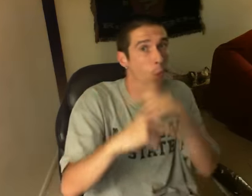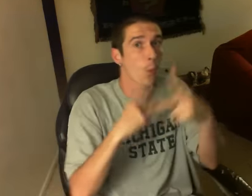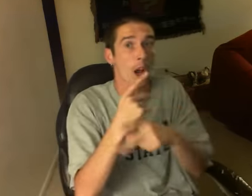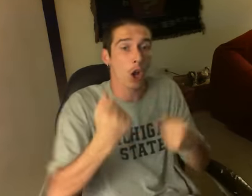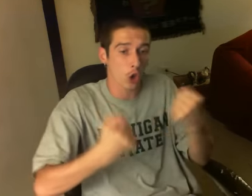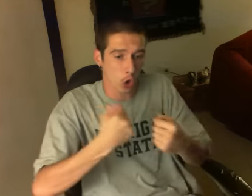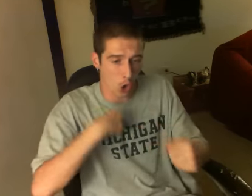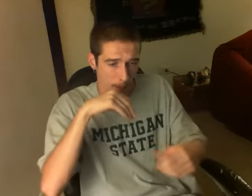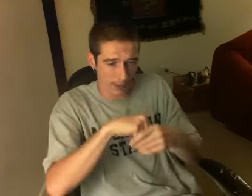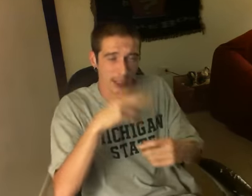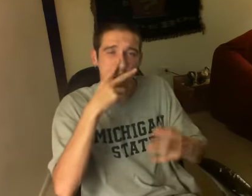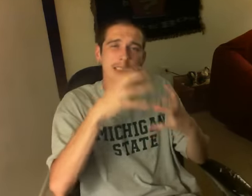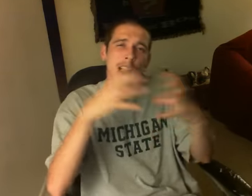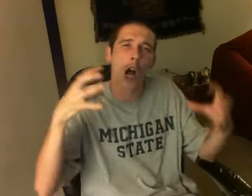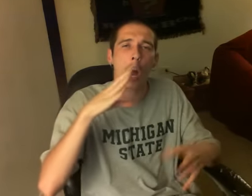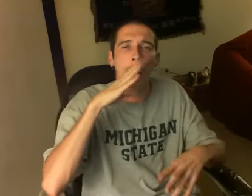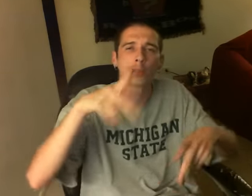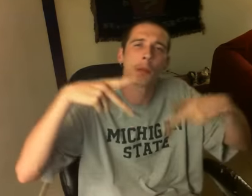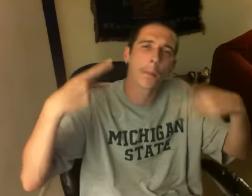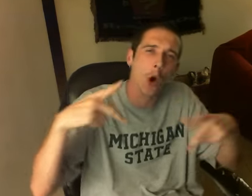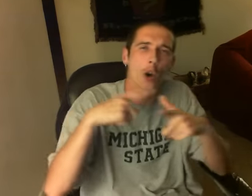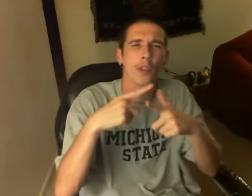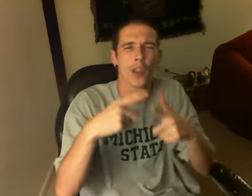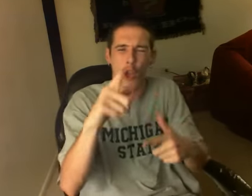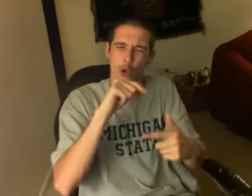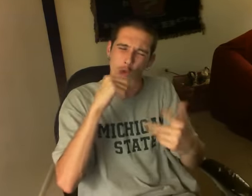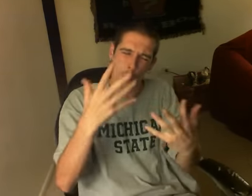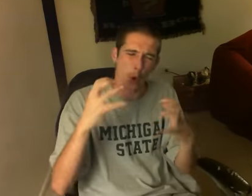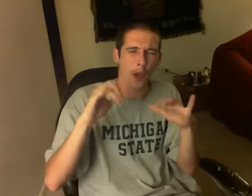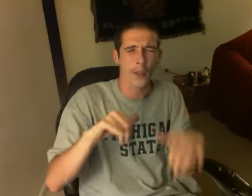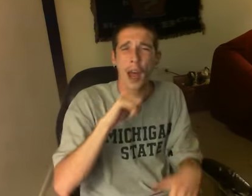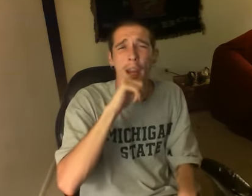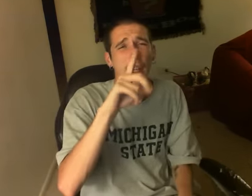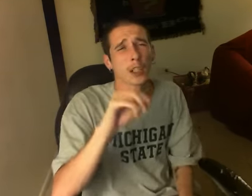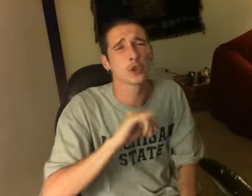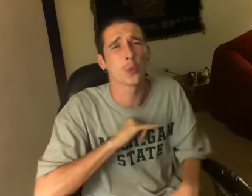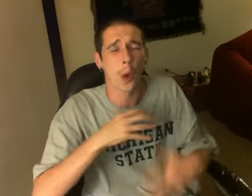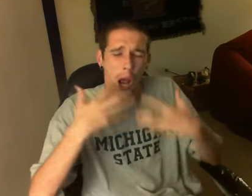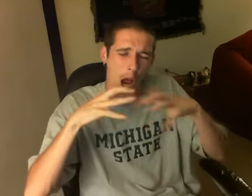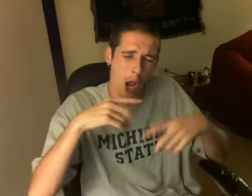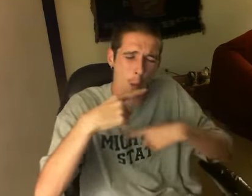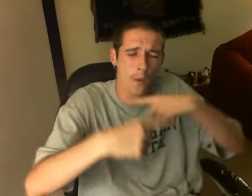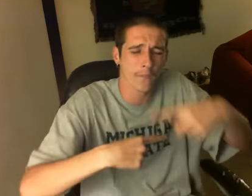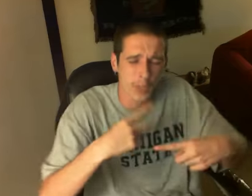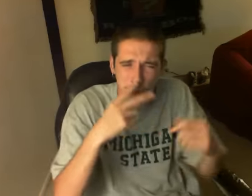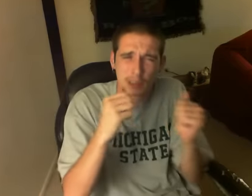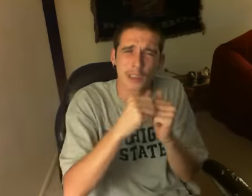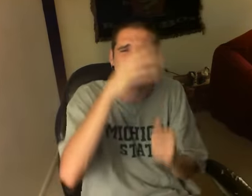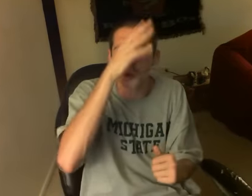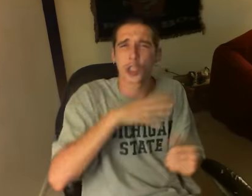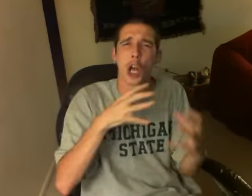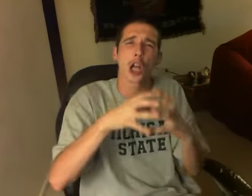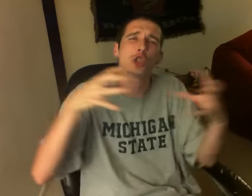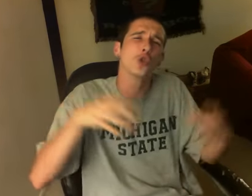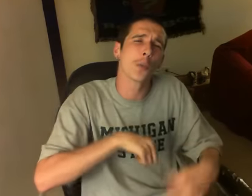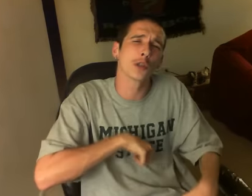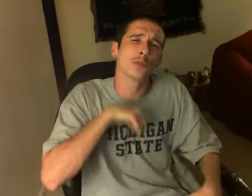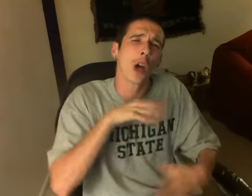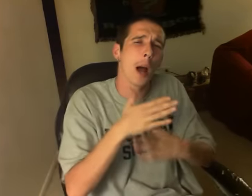attend. Never know what kind of car I'll be in. See how much you be partying in. You don't want that, neither do I. I don't wanna flip when I see you with guys. Too